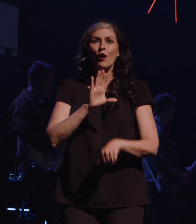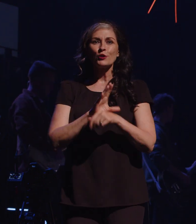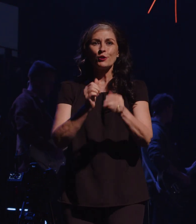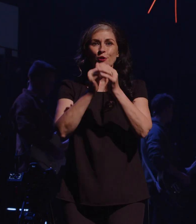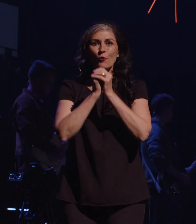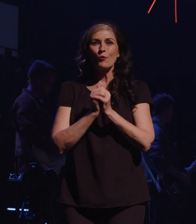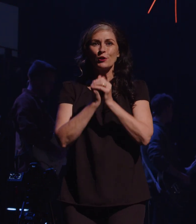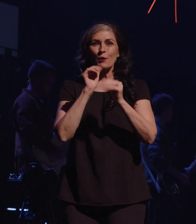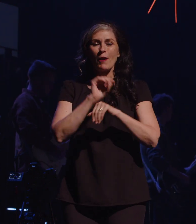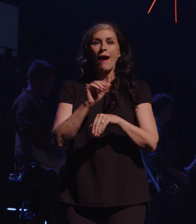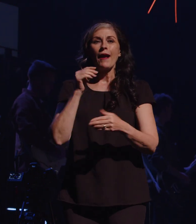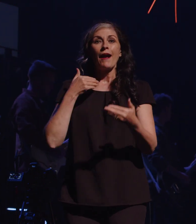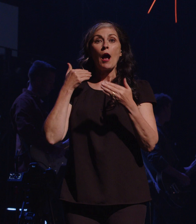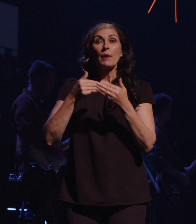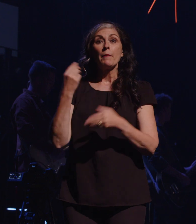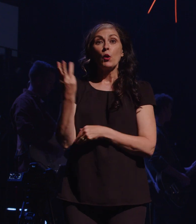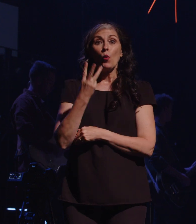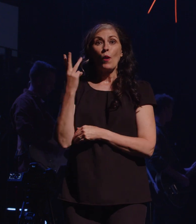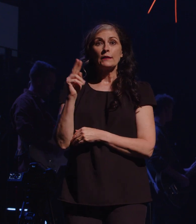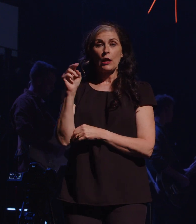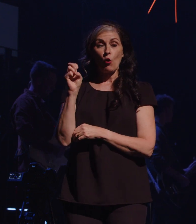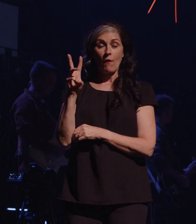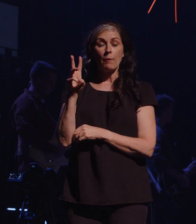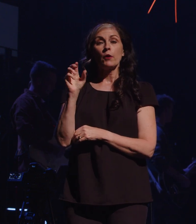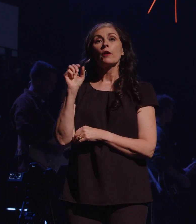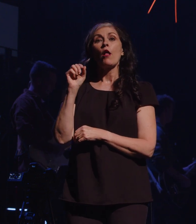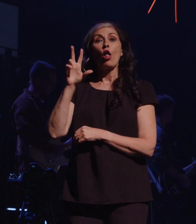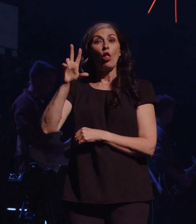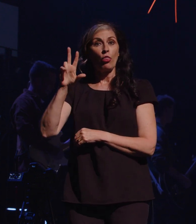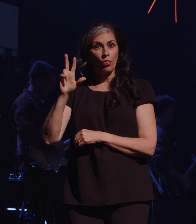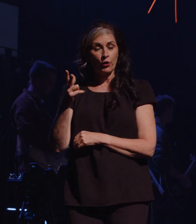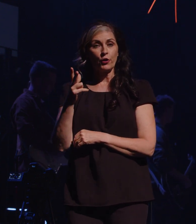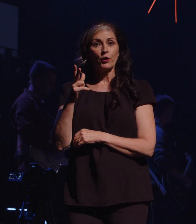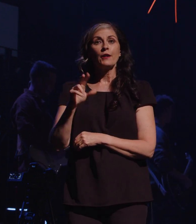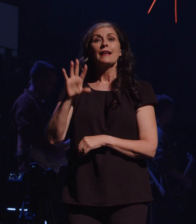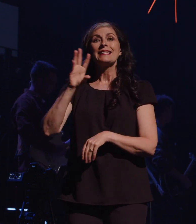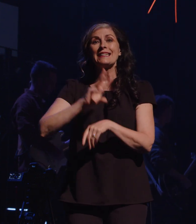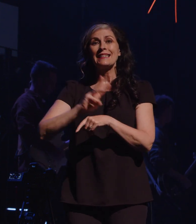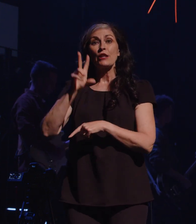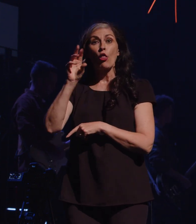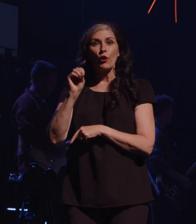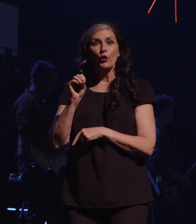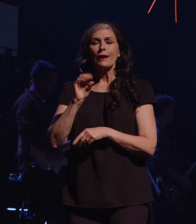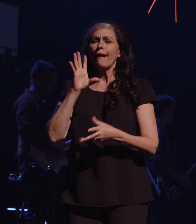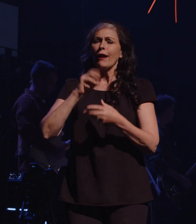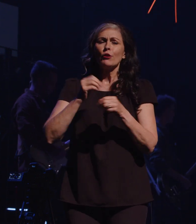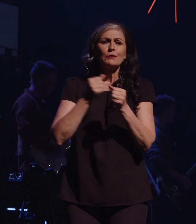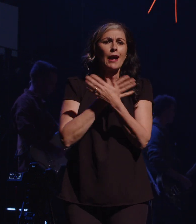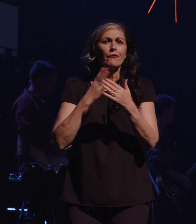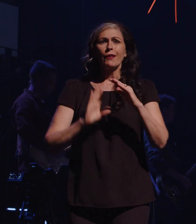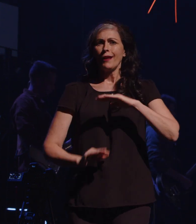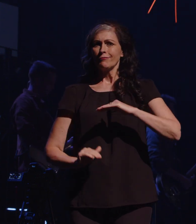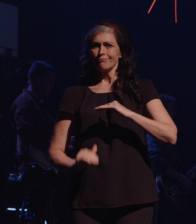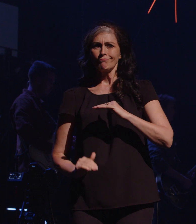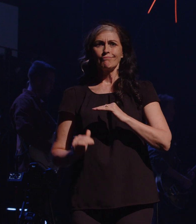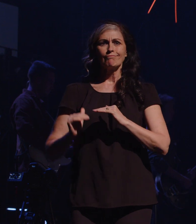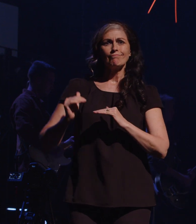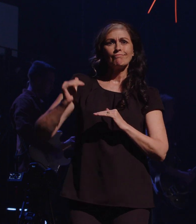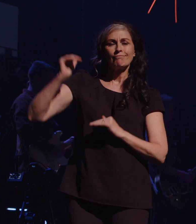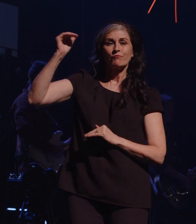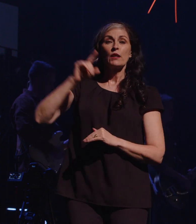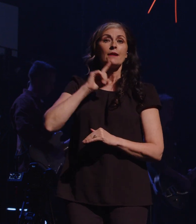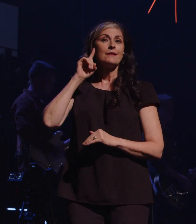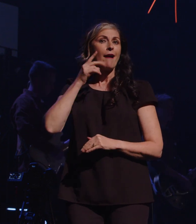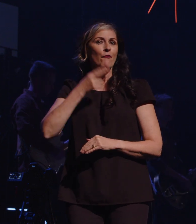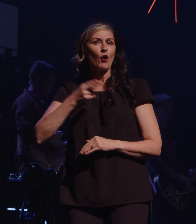night this Wednesday, November 3rd at 6:30 p.m. This includes all ministries, kids, youth, Spanish speakers, the deaf